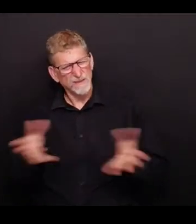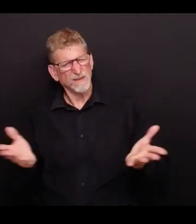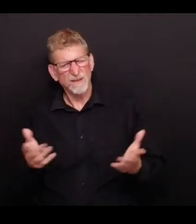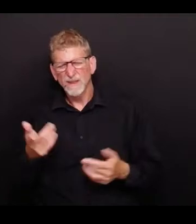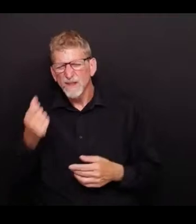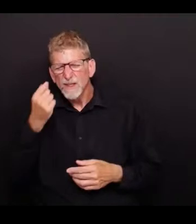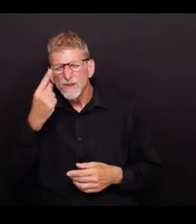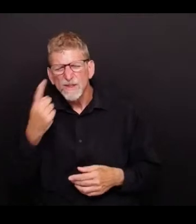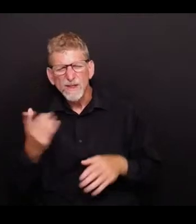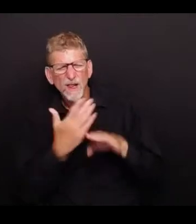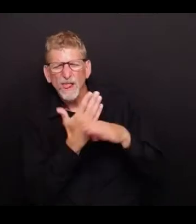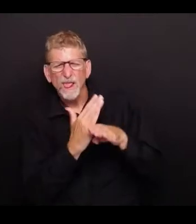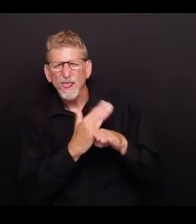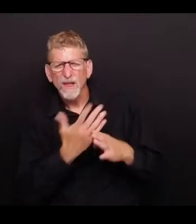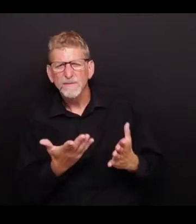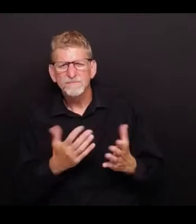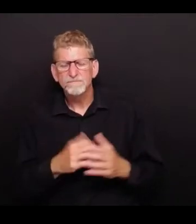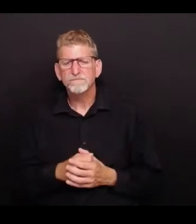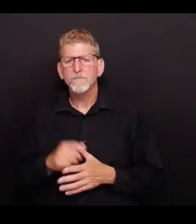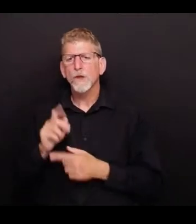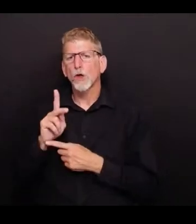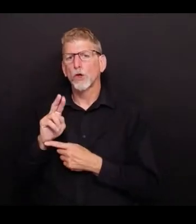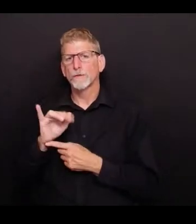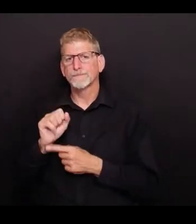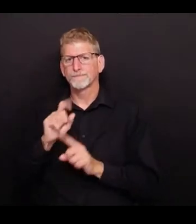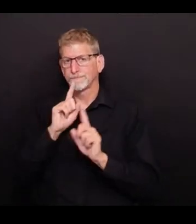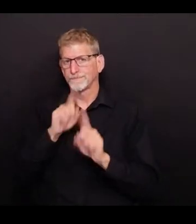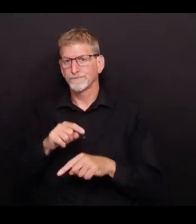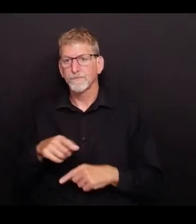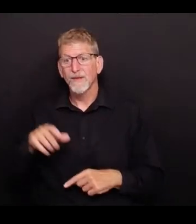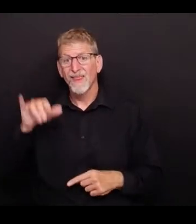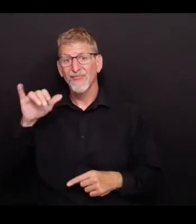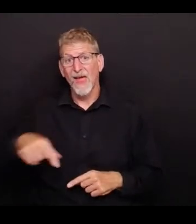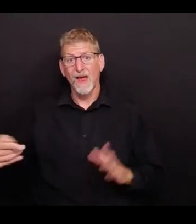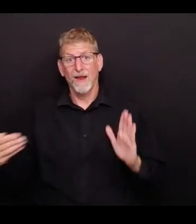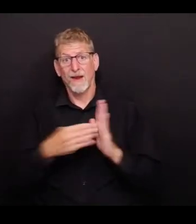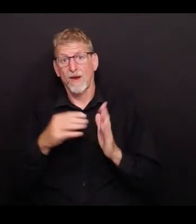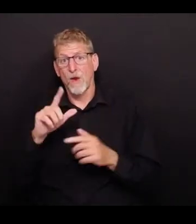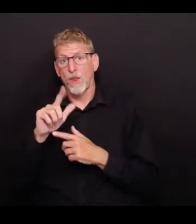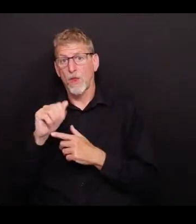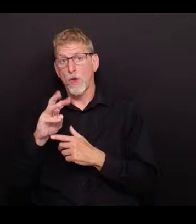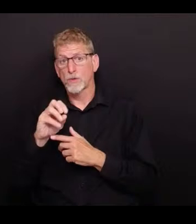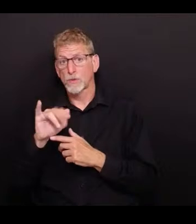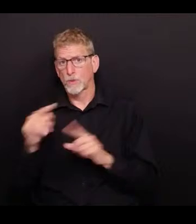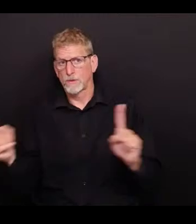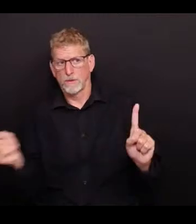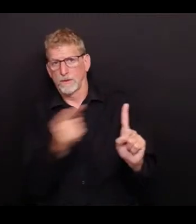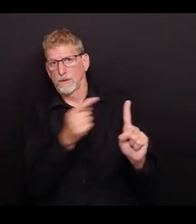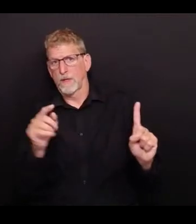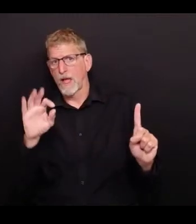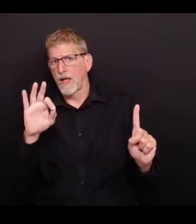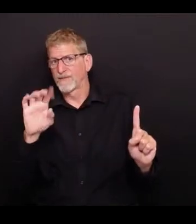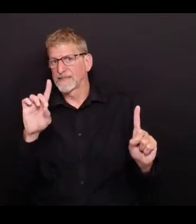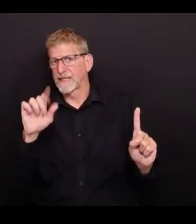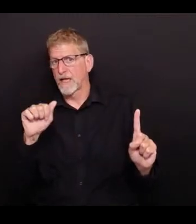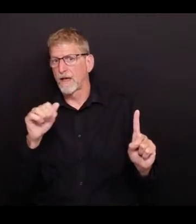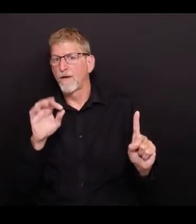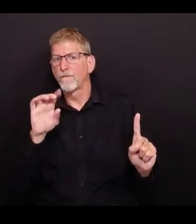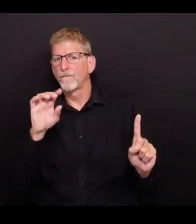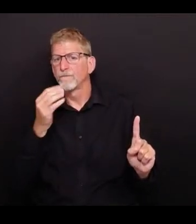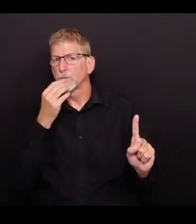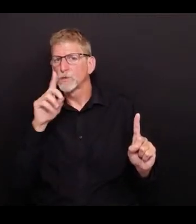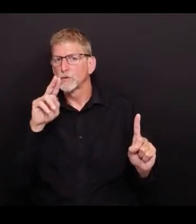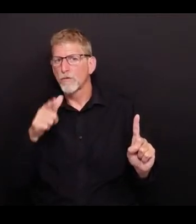I'm assuming that the lawsuit is filed against perhaps the Food and Drug Administration. Yes, not against you, but it's just I'm talking about the